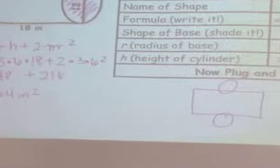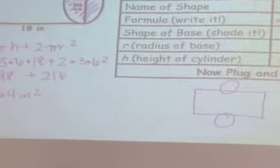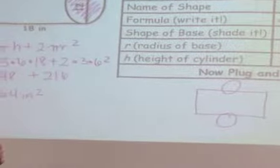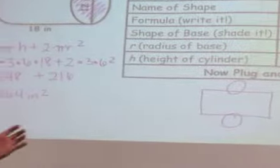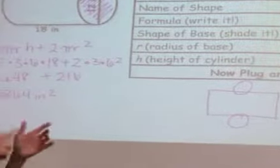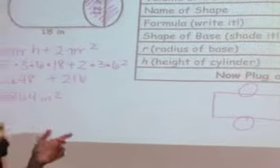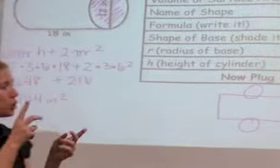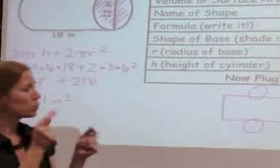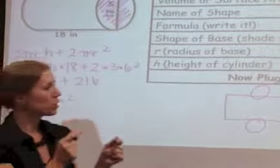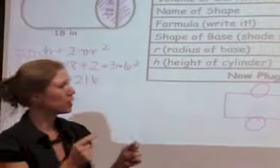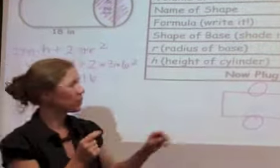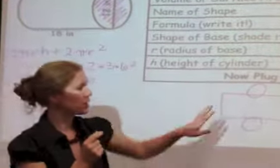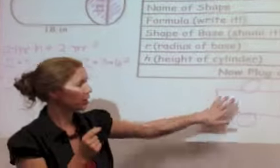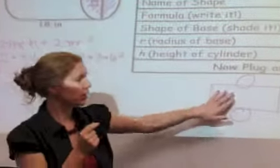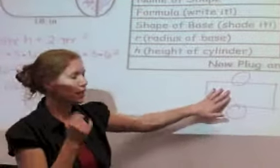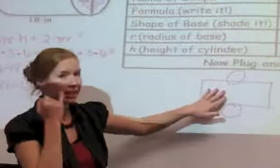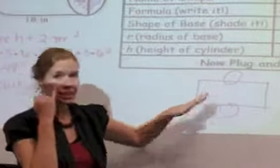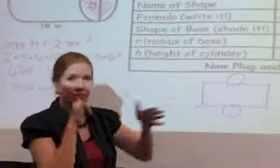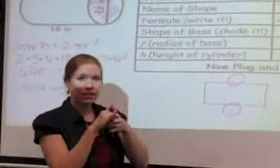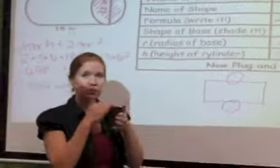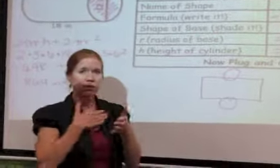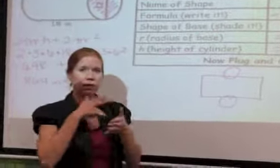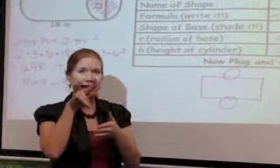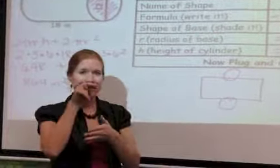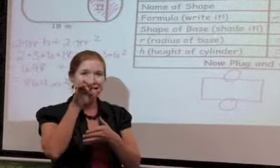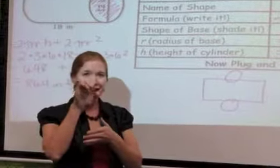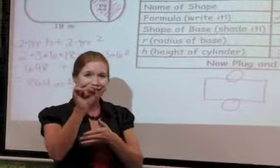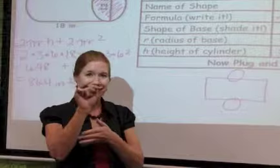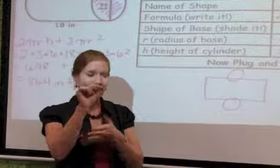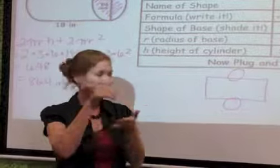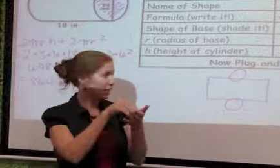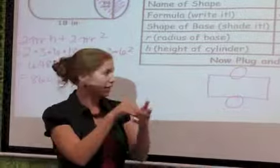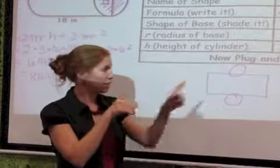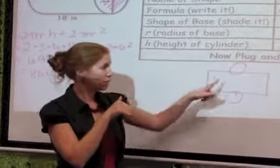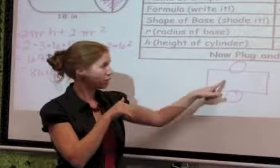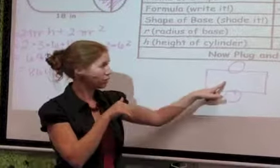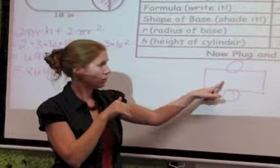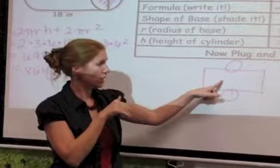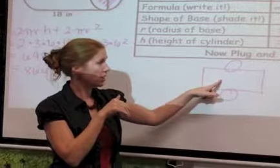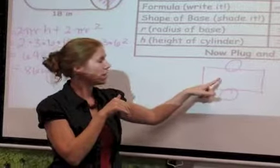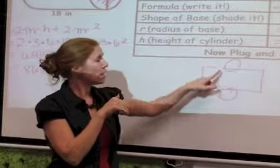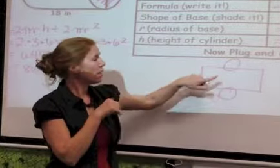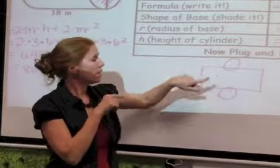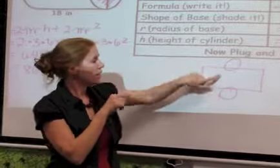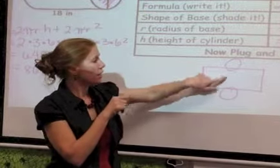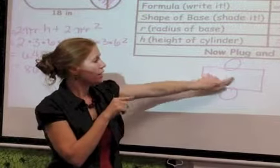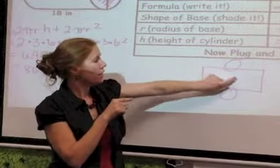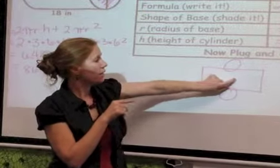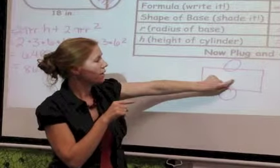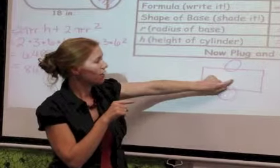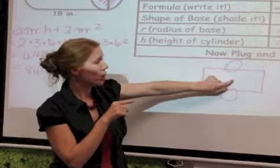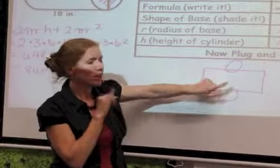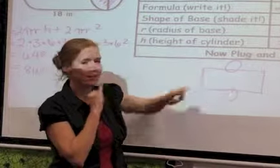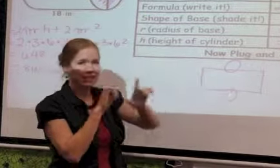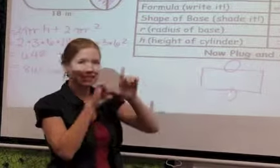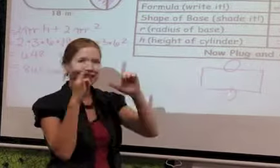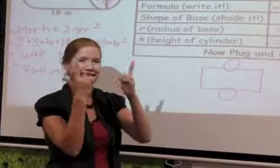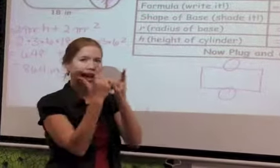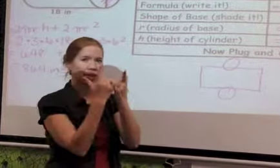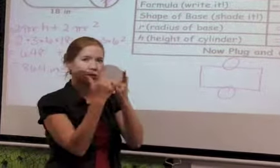I just want to show you really quickly, if this was my net again, okay, then this part, that's the